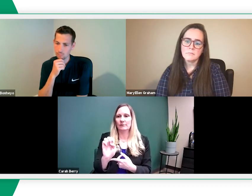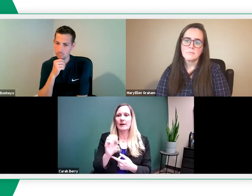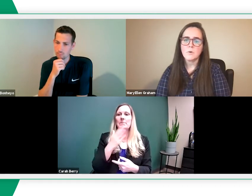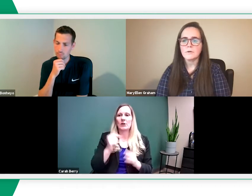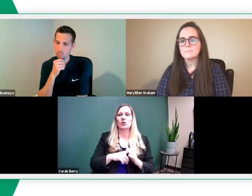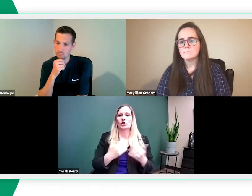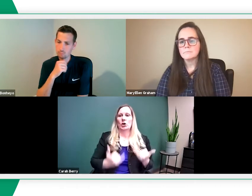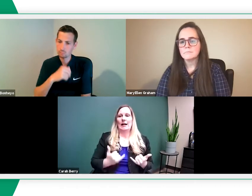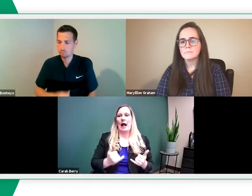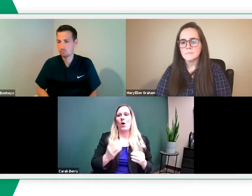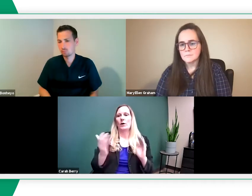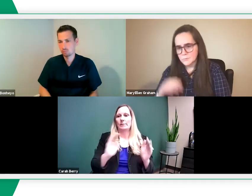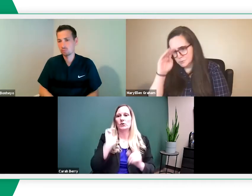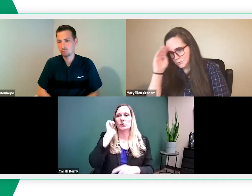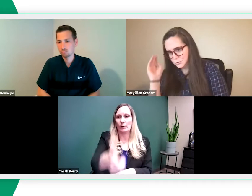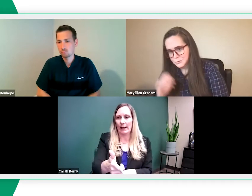never too late.